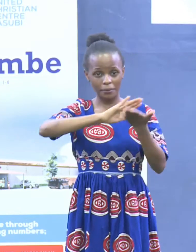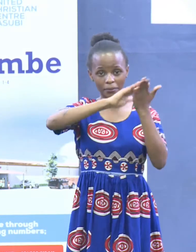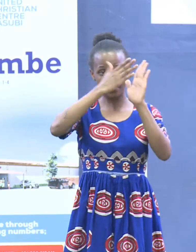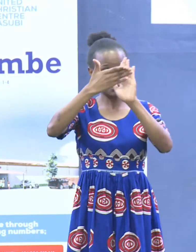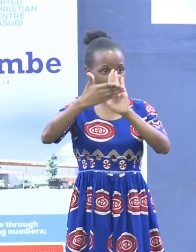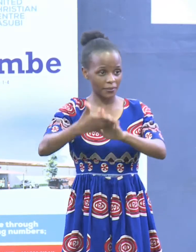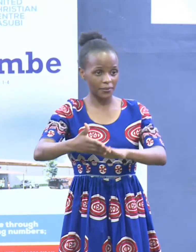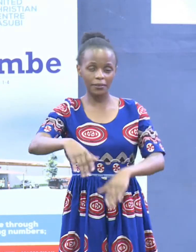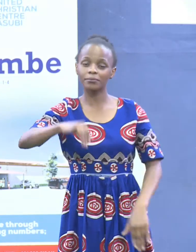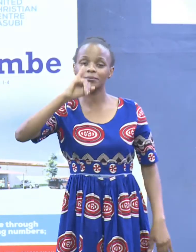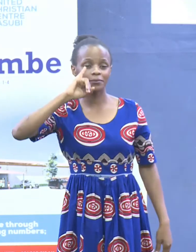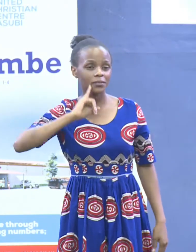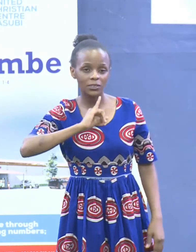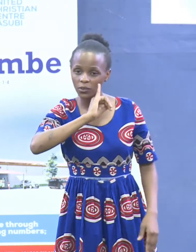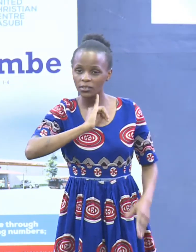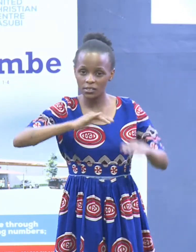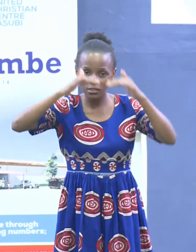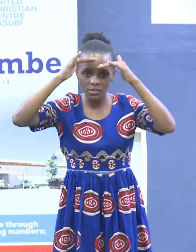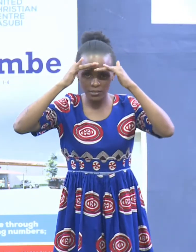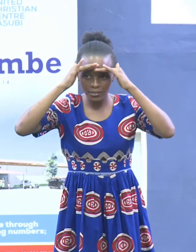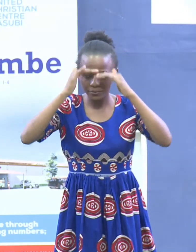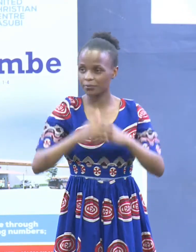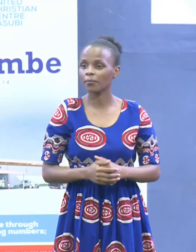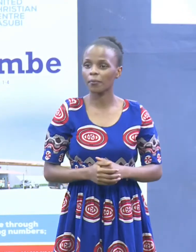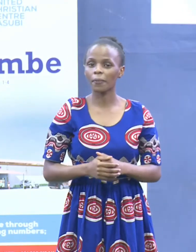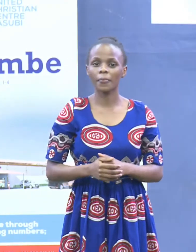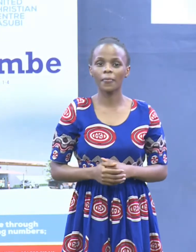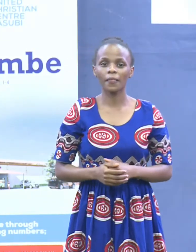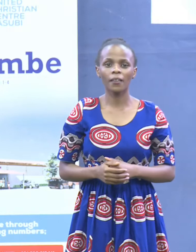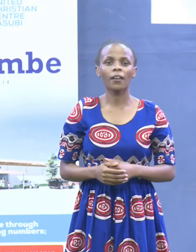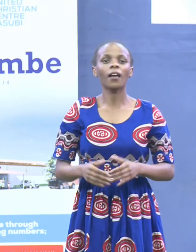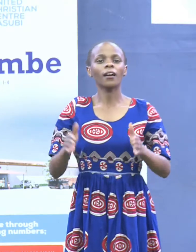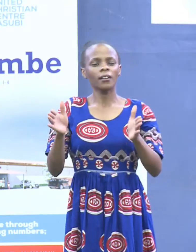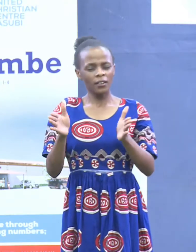Lord. Remember, Jacob became Israel.